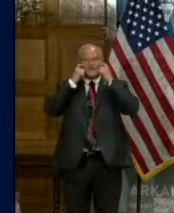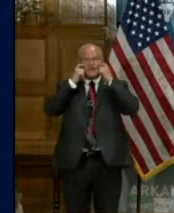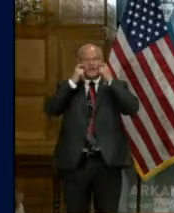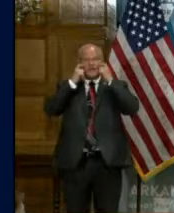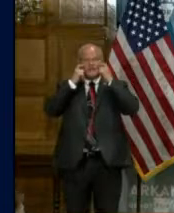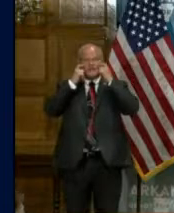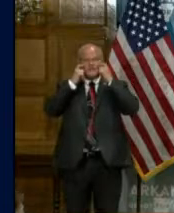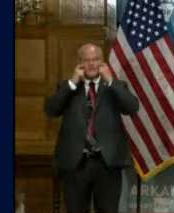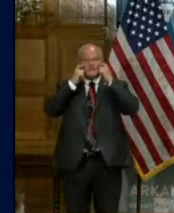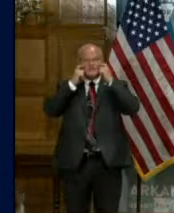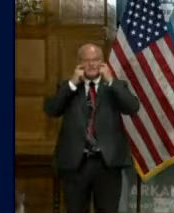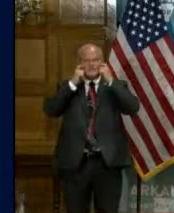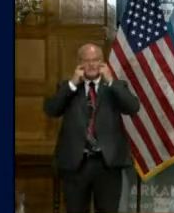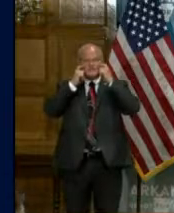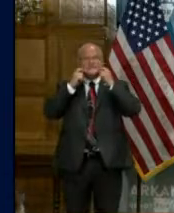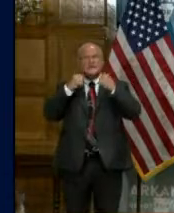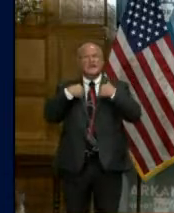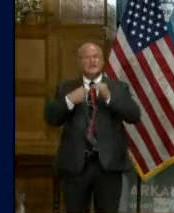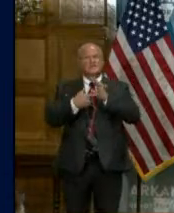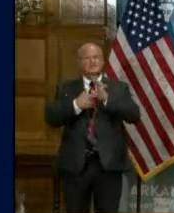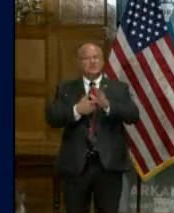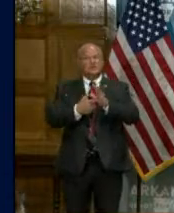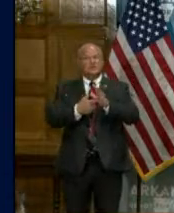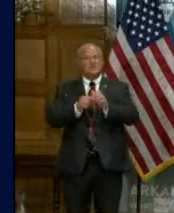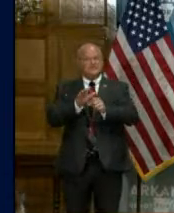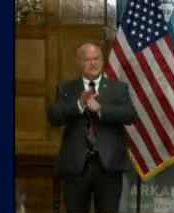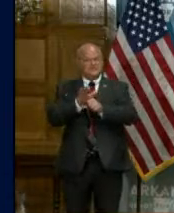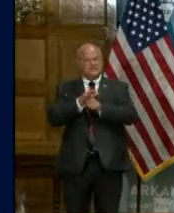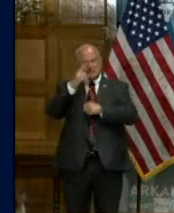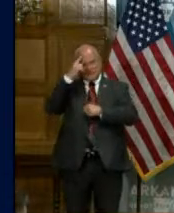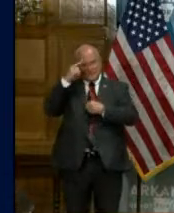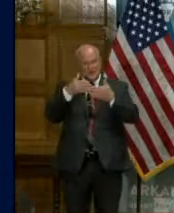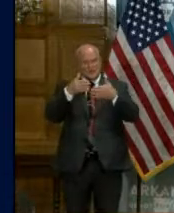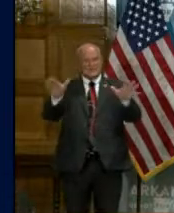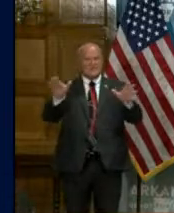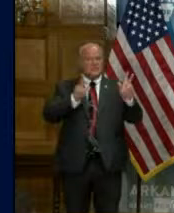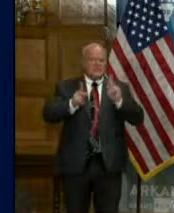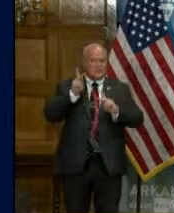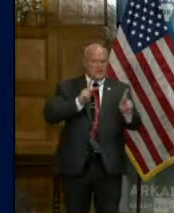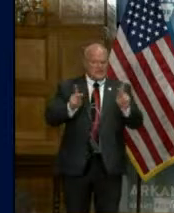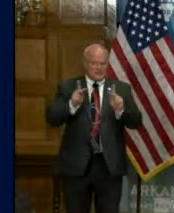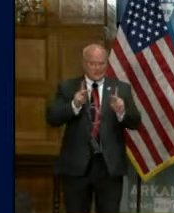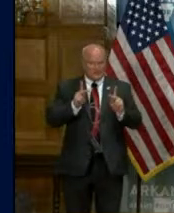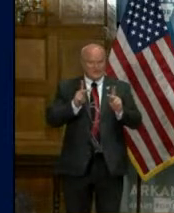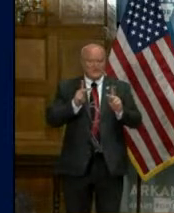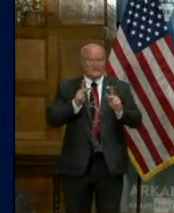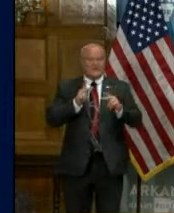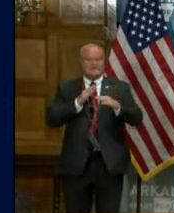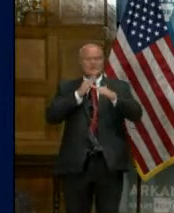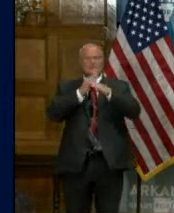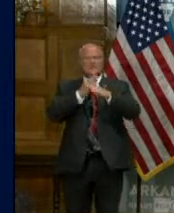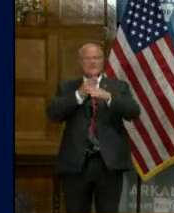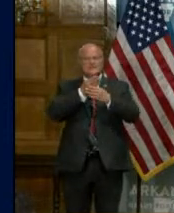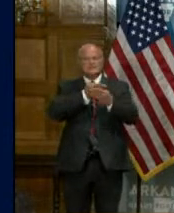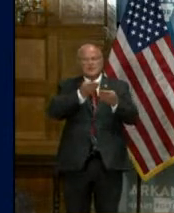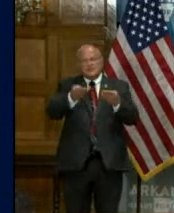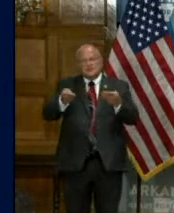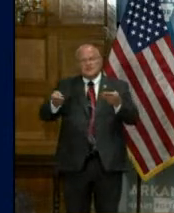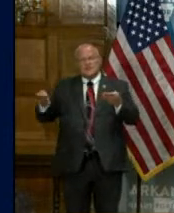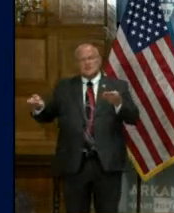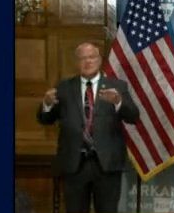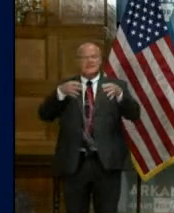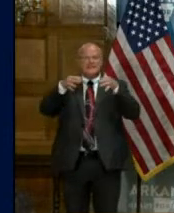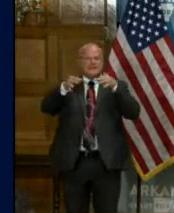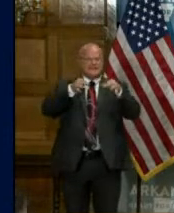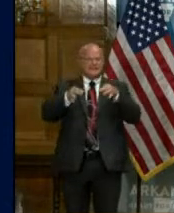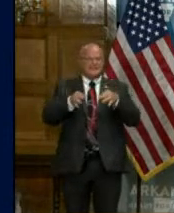face coverings have been shown to be sufficient for the general public and effective in preventing transmission. And it